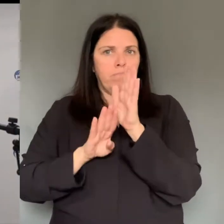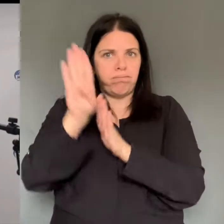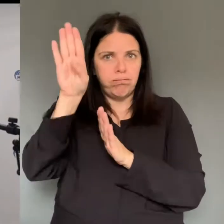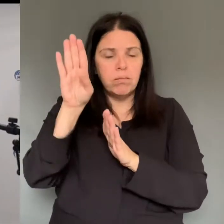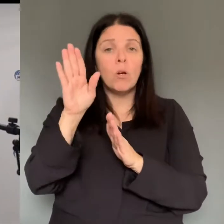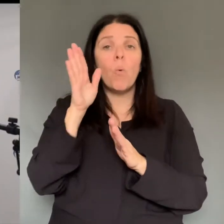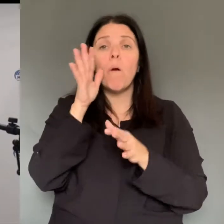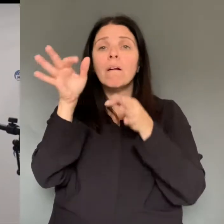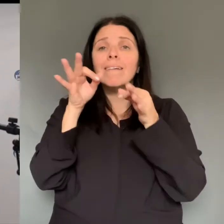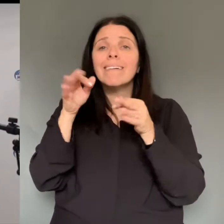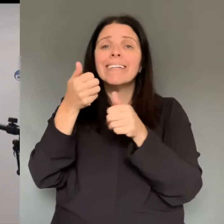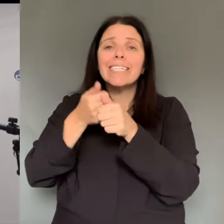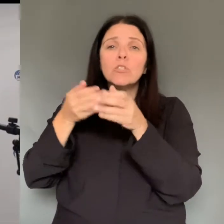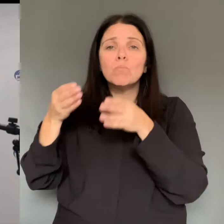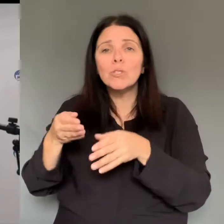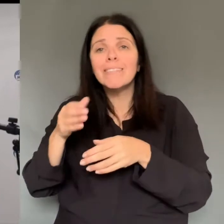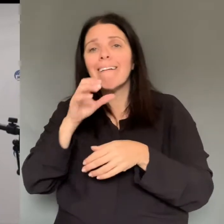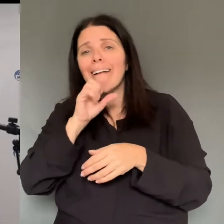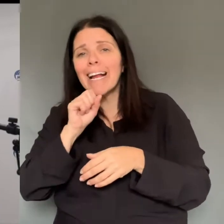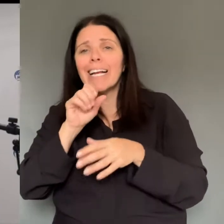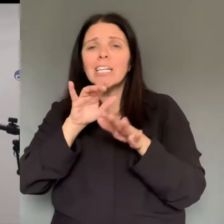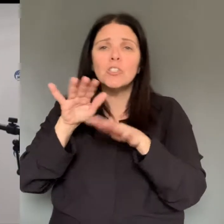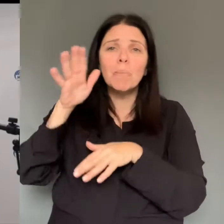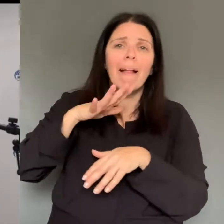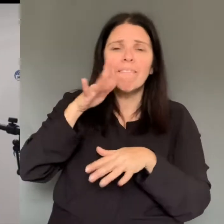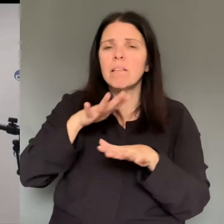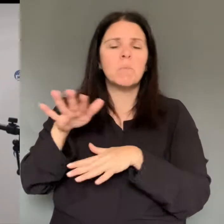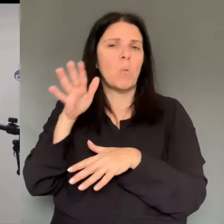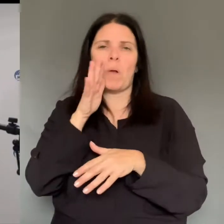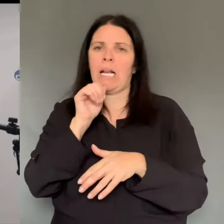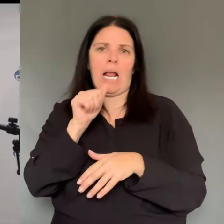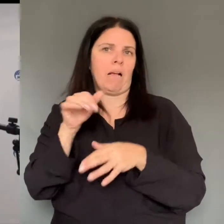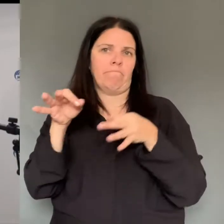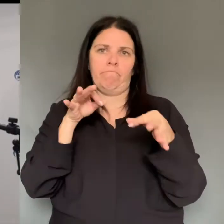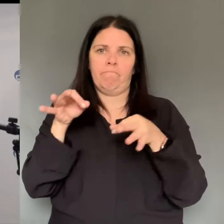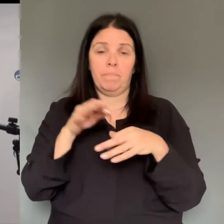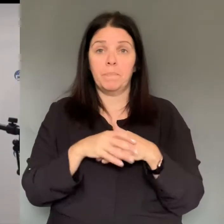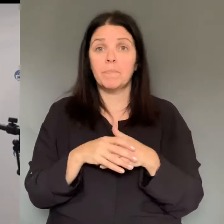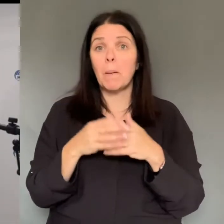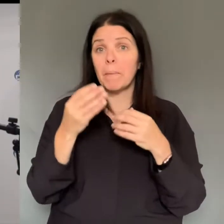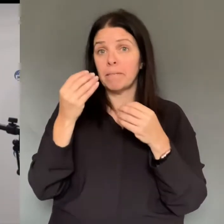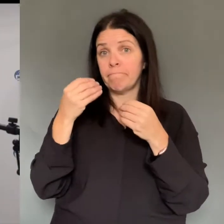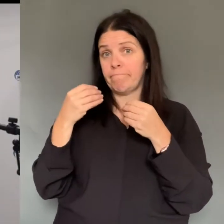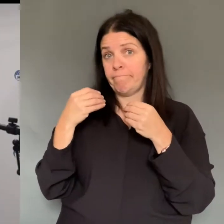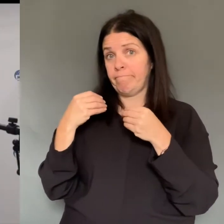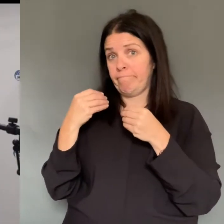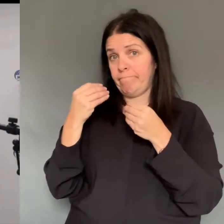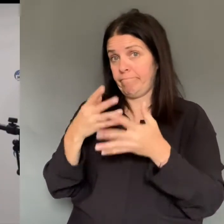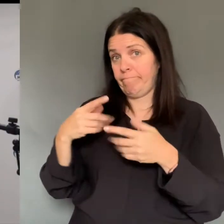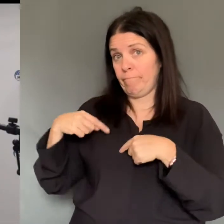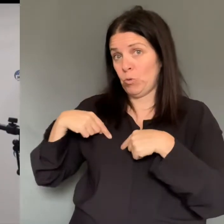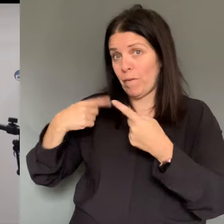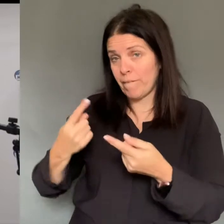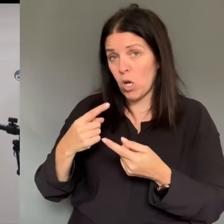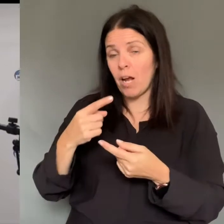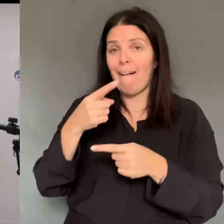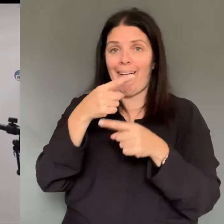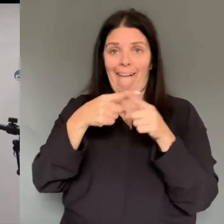50% of our cases are male and 50% are female. 30% of the cases are between the ages of 50 and